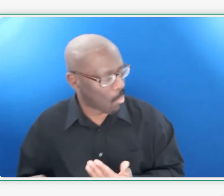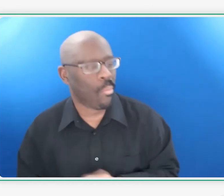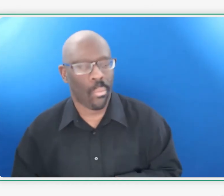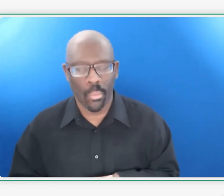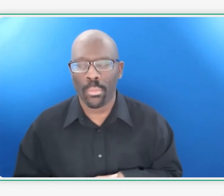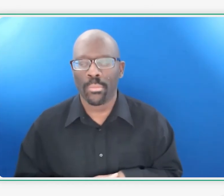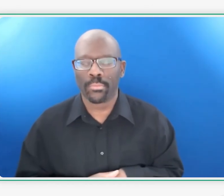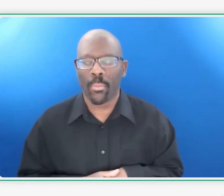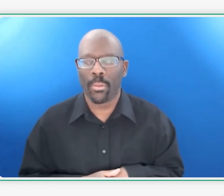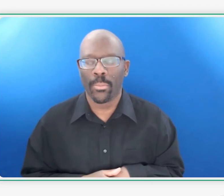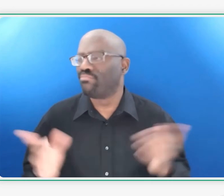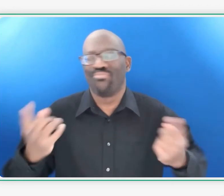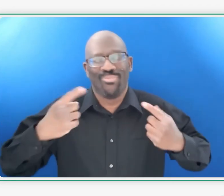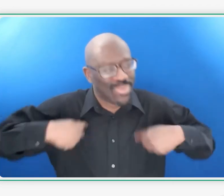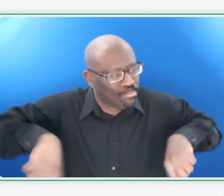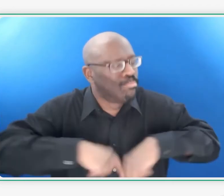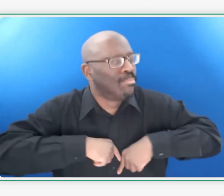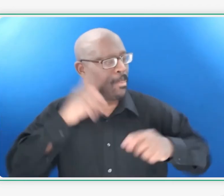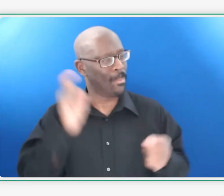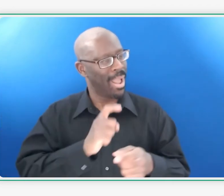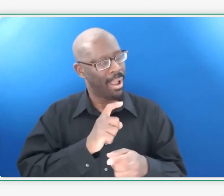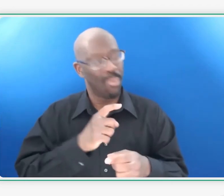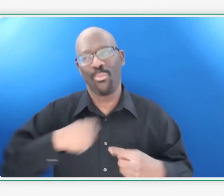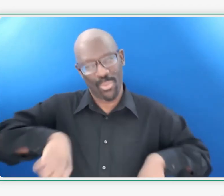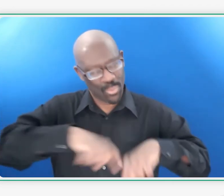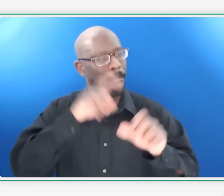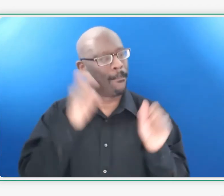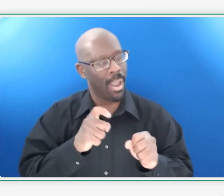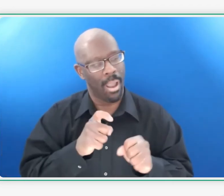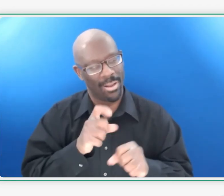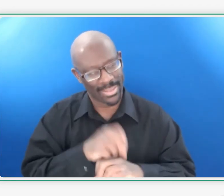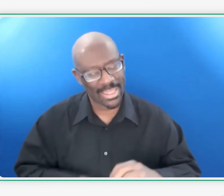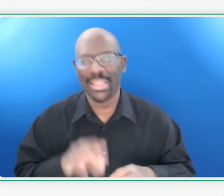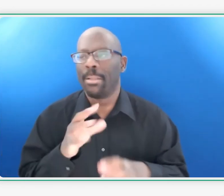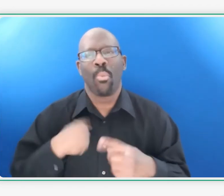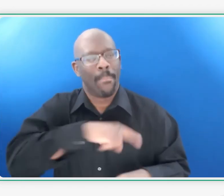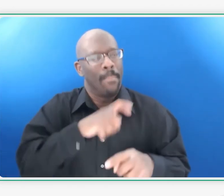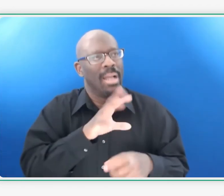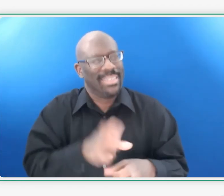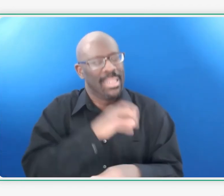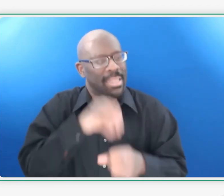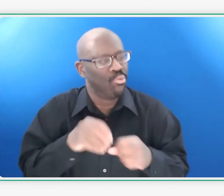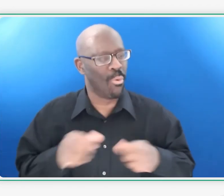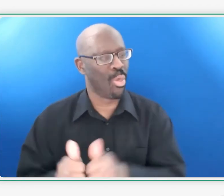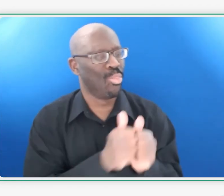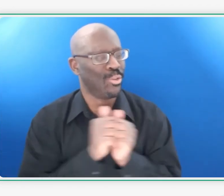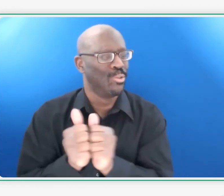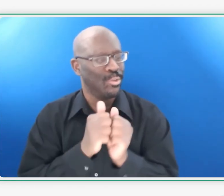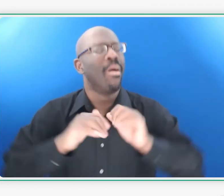so that they know that if they make a wrong decision, how it will impact them, but also how they can recover from those decisions as